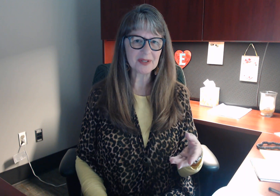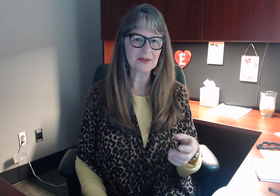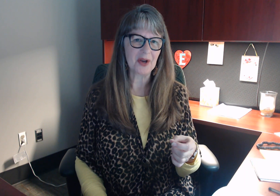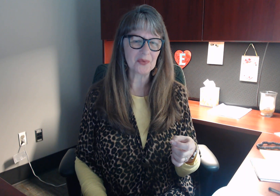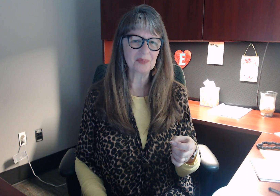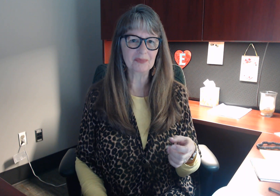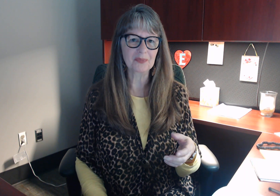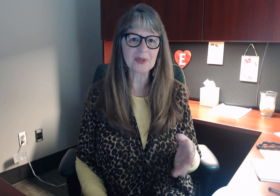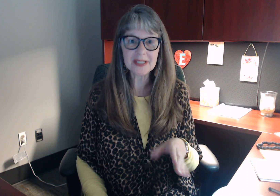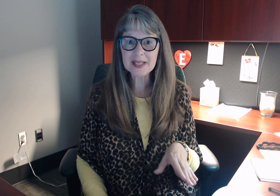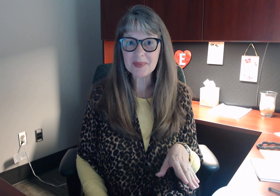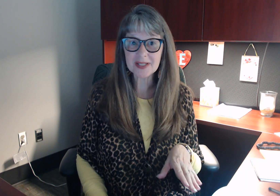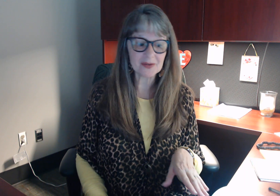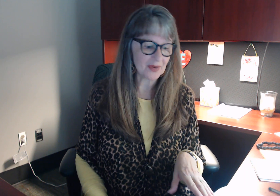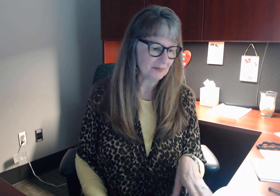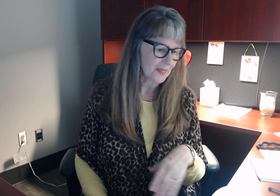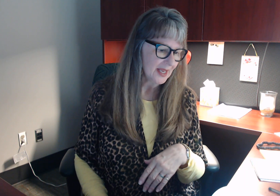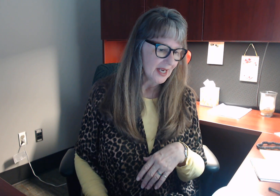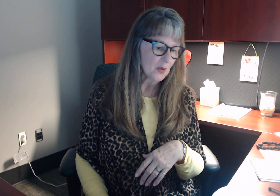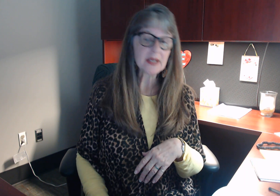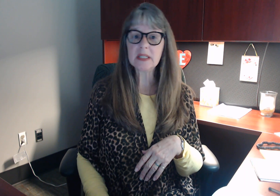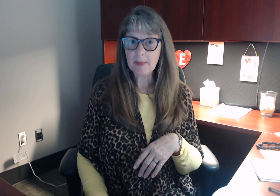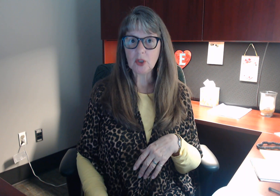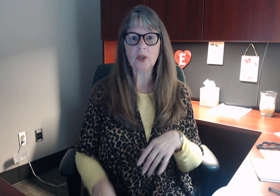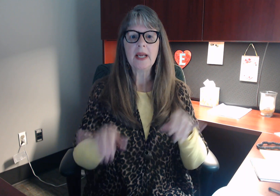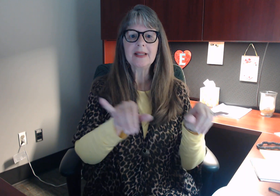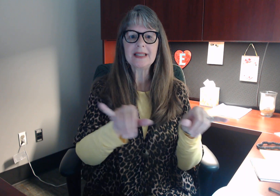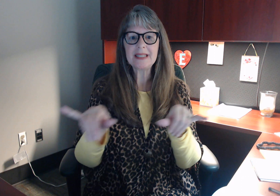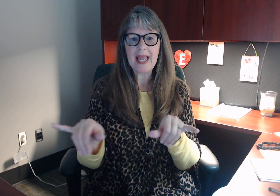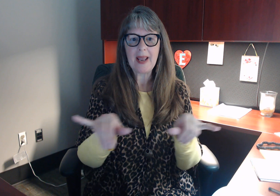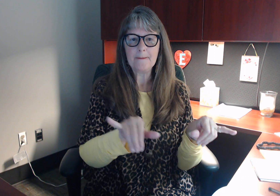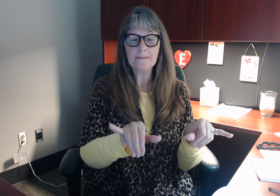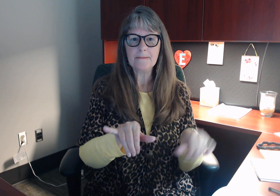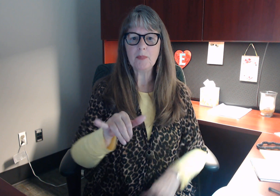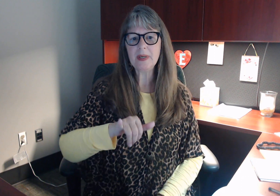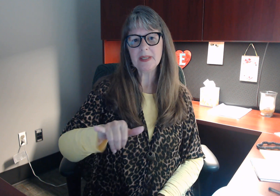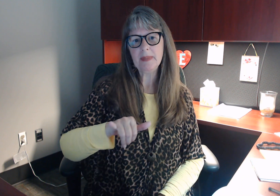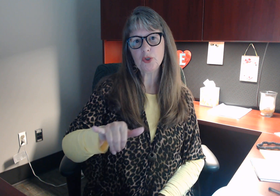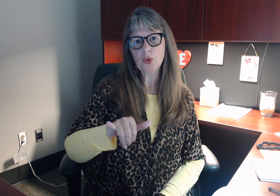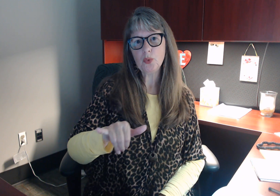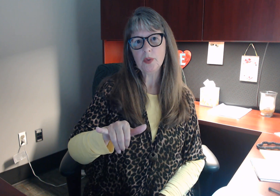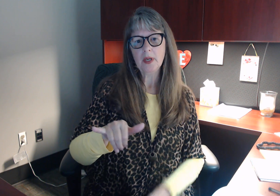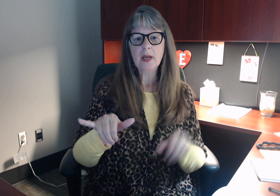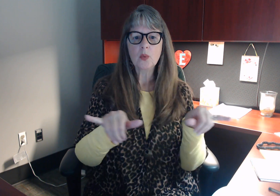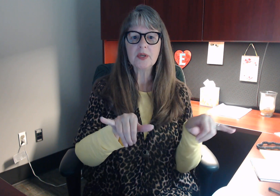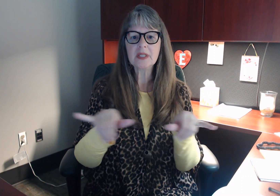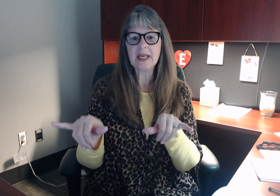not realistic, but it's still fun. Anyway, similar, the same. Remember we did me too? Well, this is like